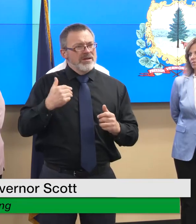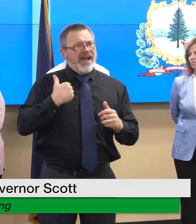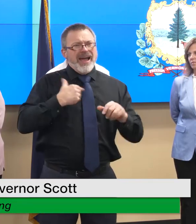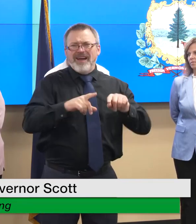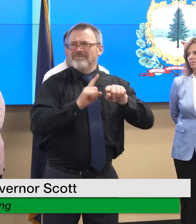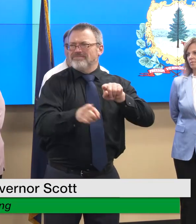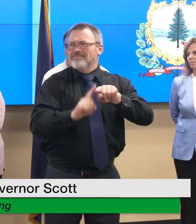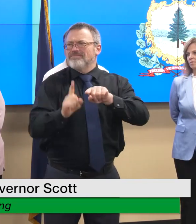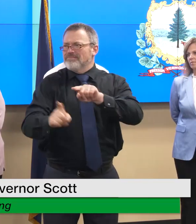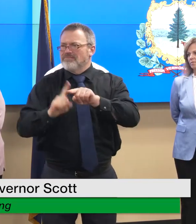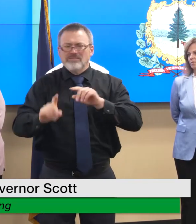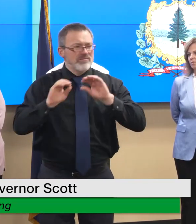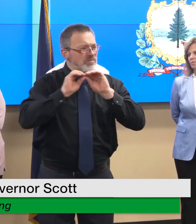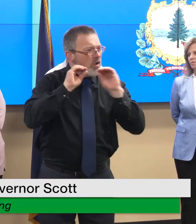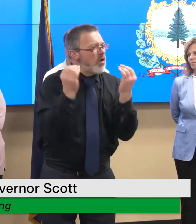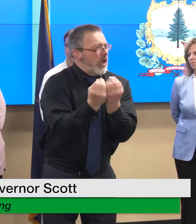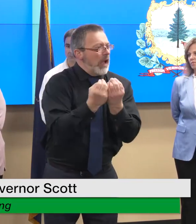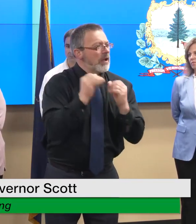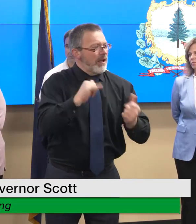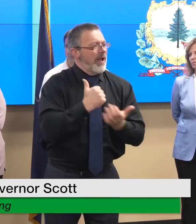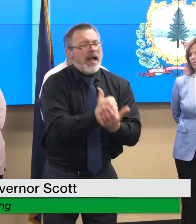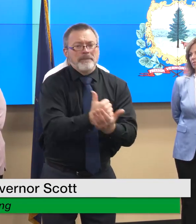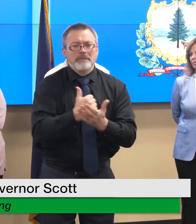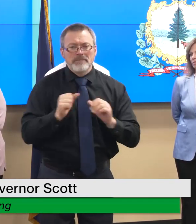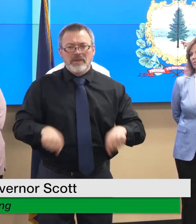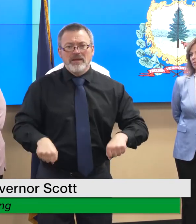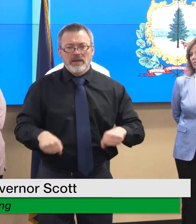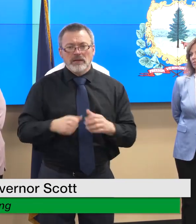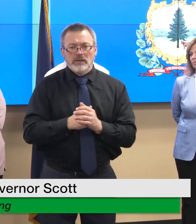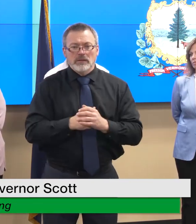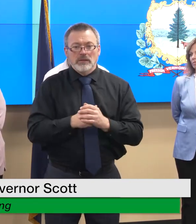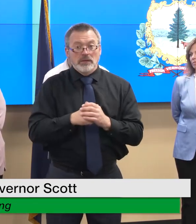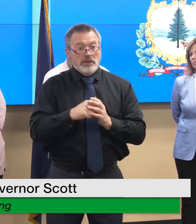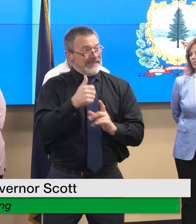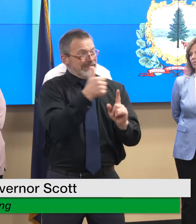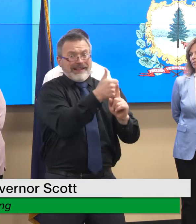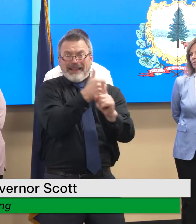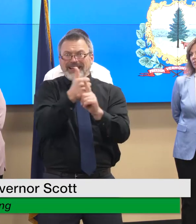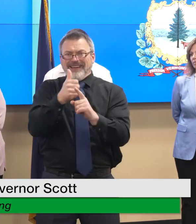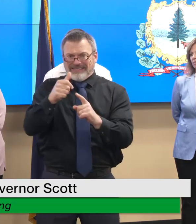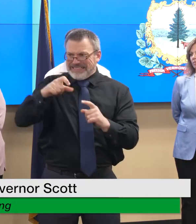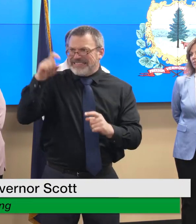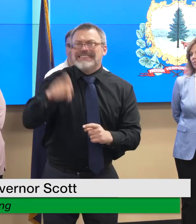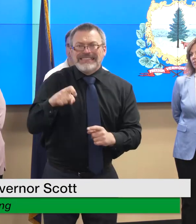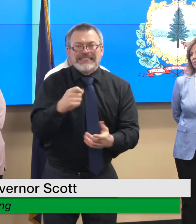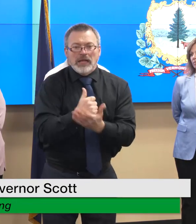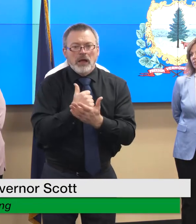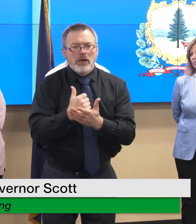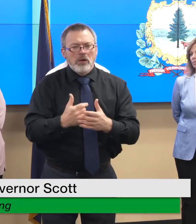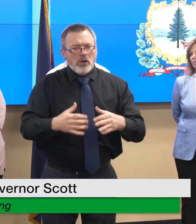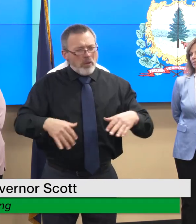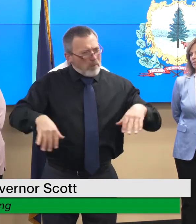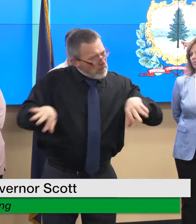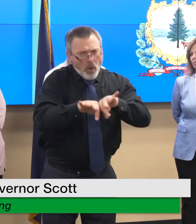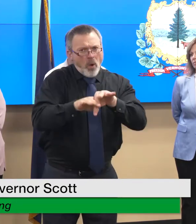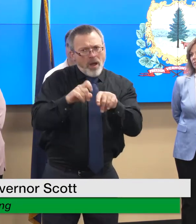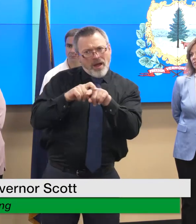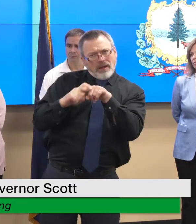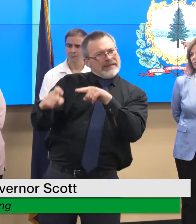you need help mucking out and cleaning up, please contact the Crisis Cleanup Hotline at